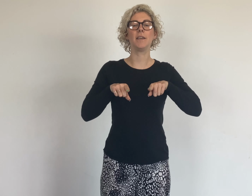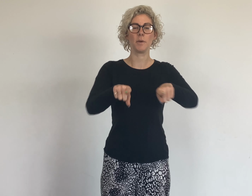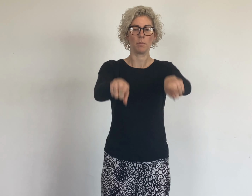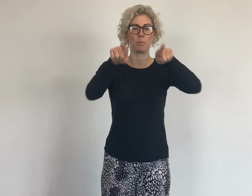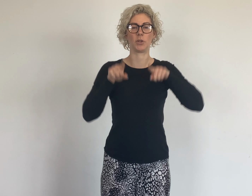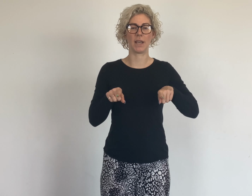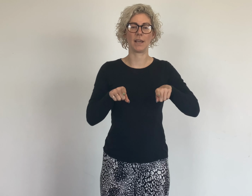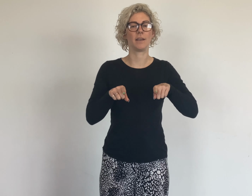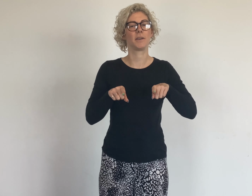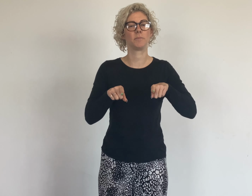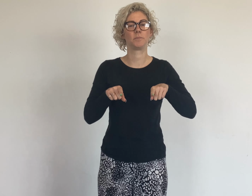anti-bullying.